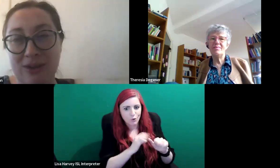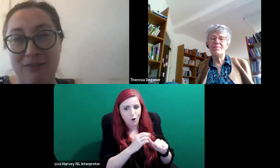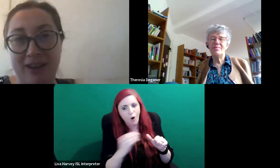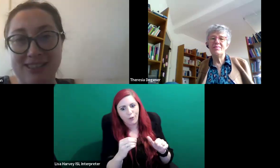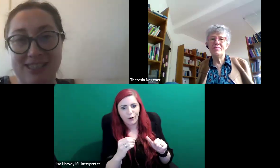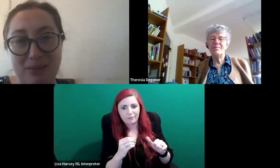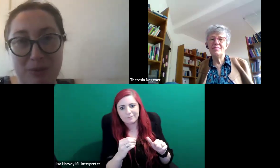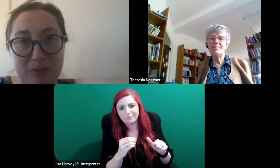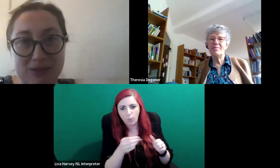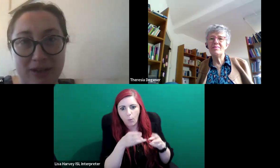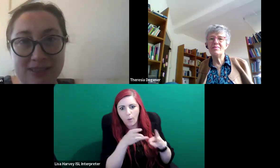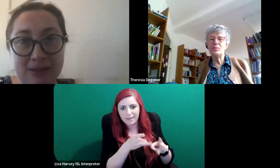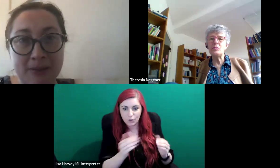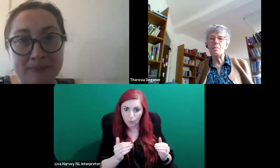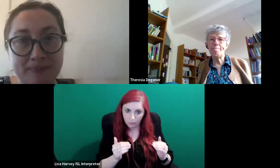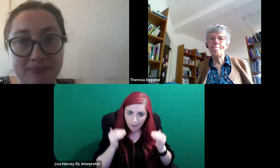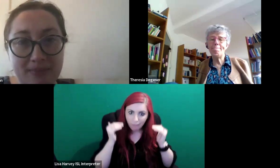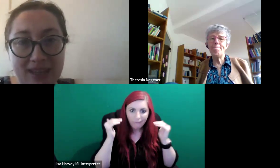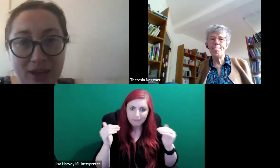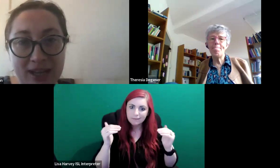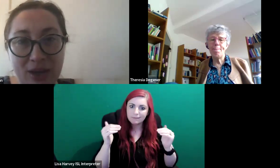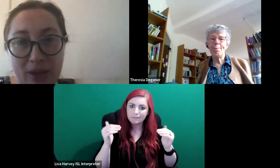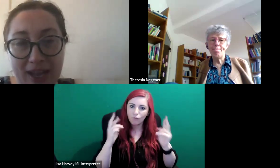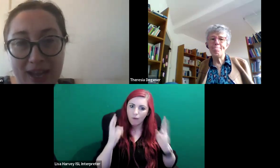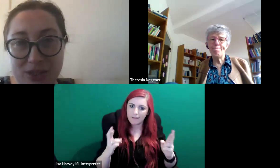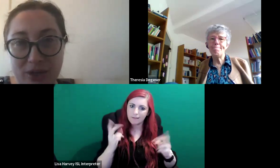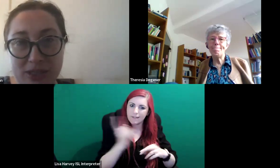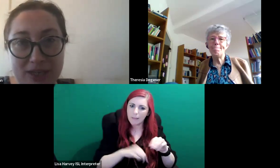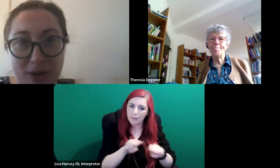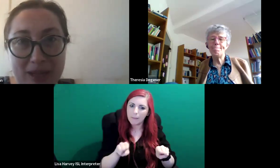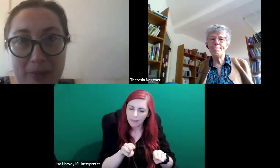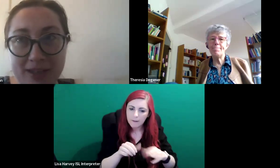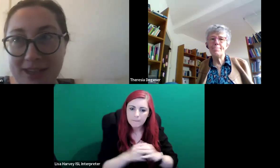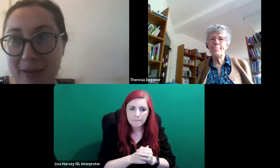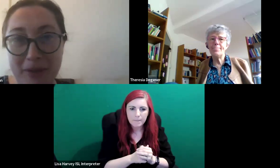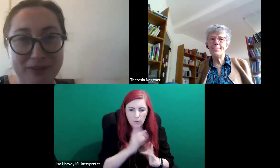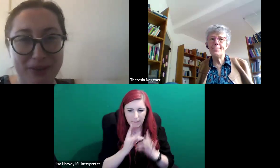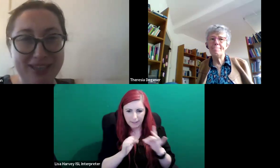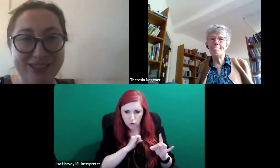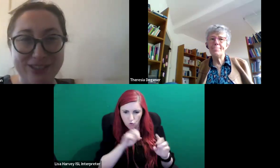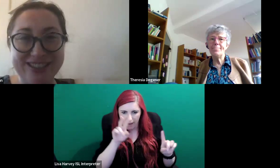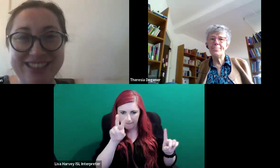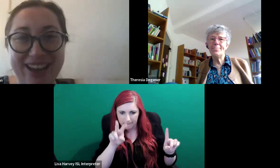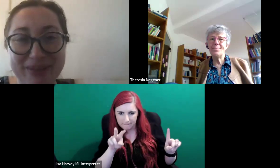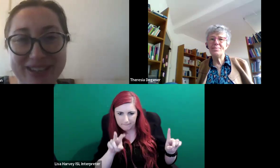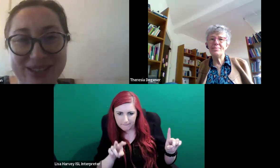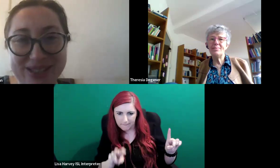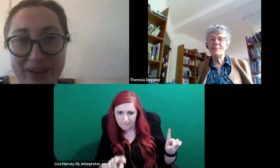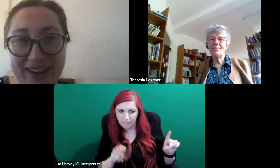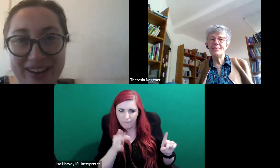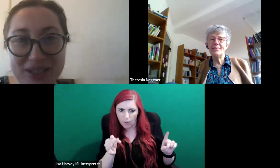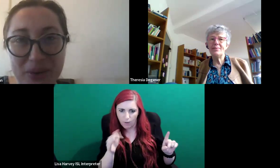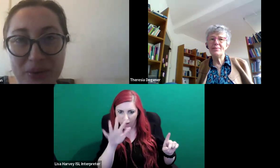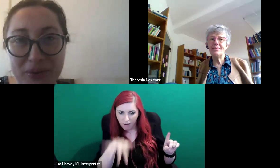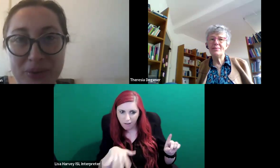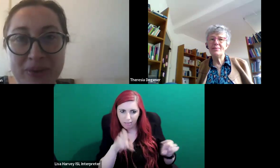try to advance disabled people's rights. Okay, I'm just trying to make sure I'm keeping on top of the questions because there's